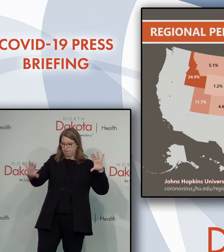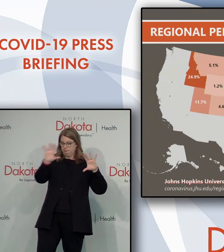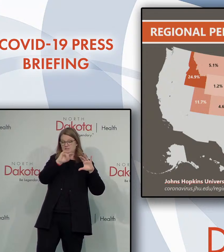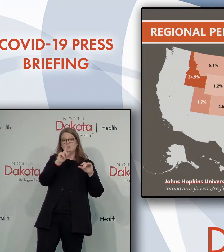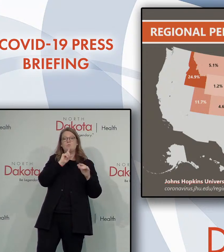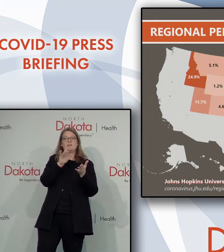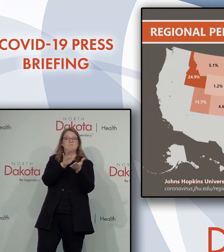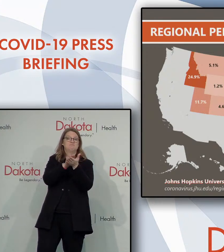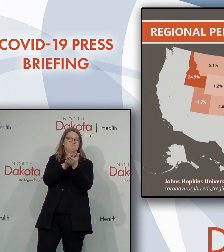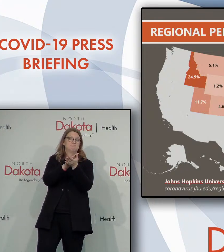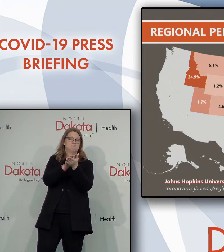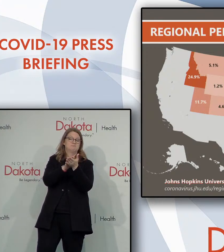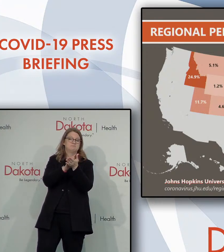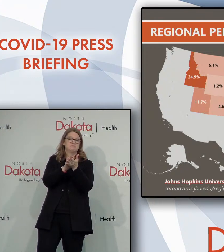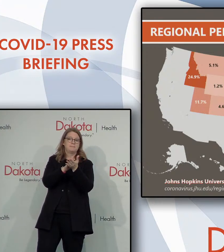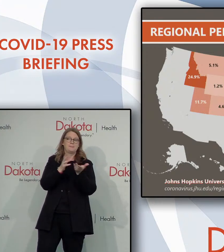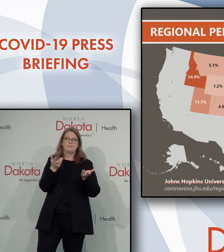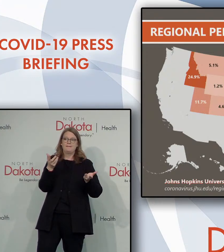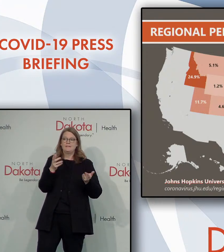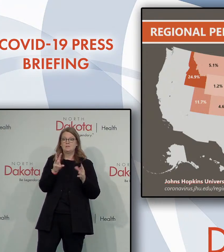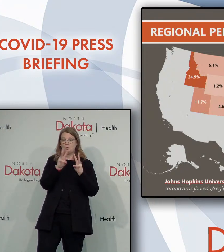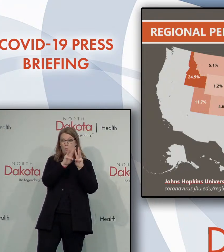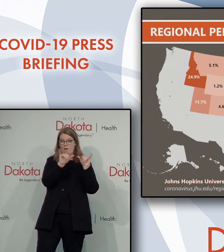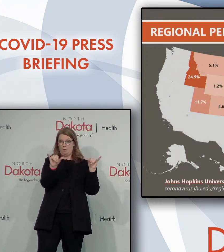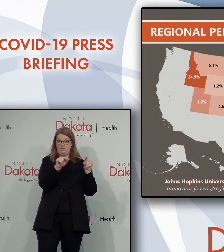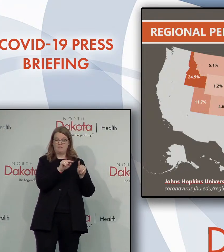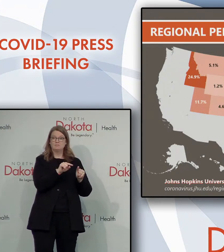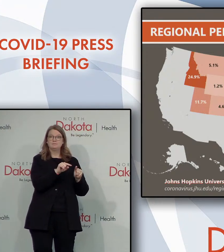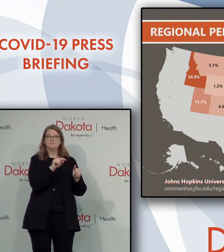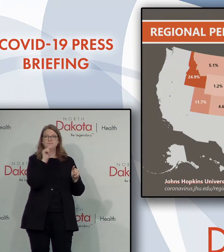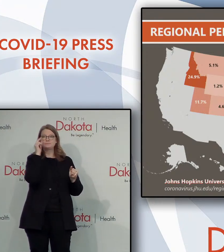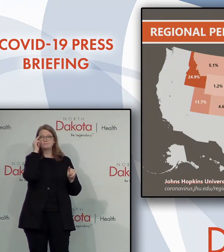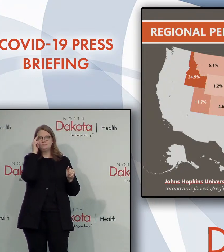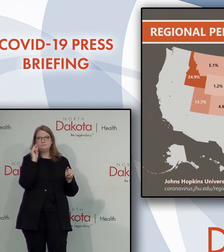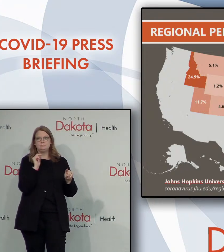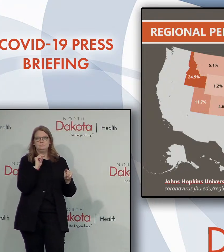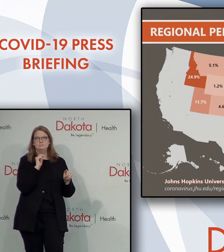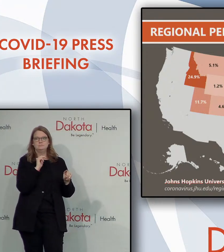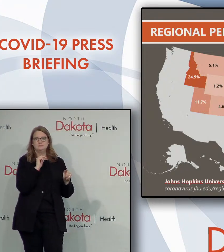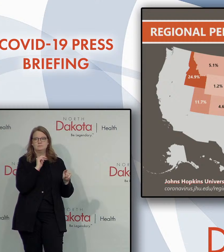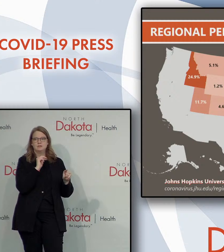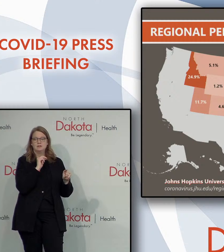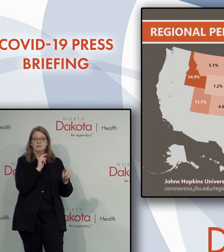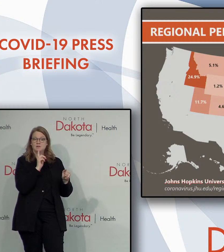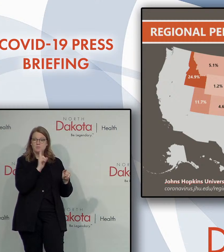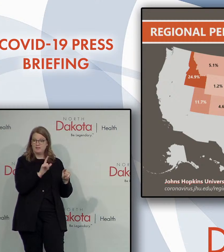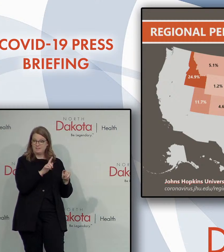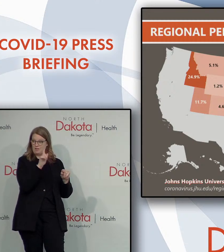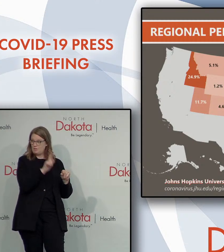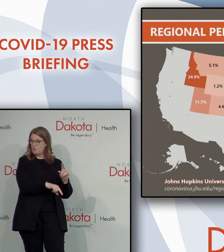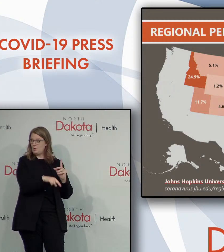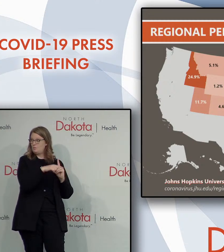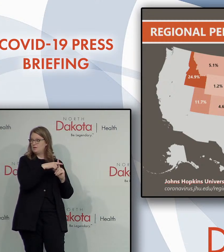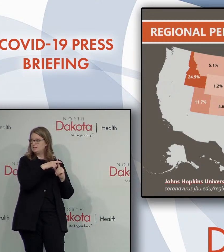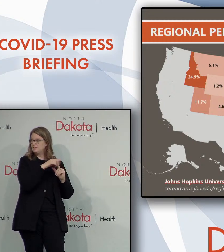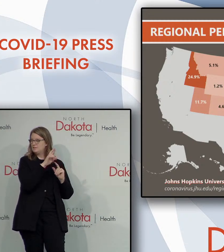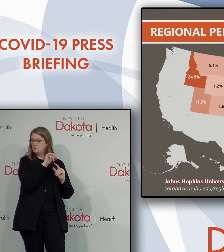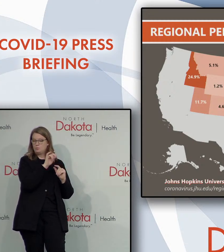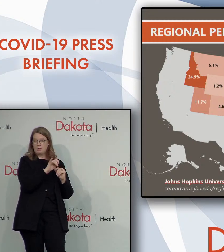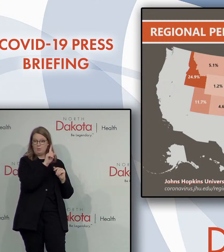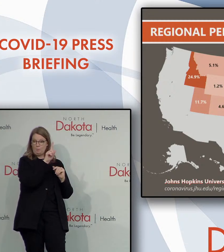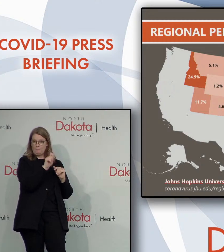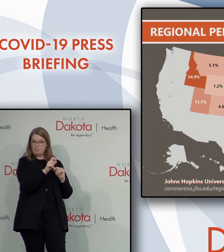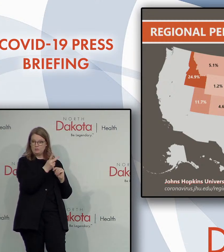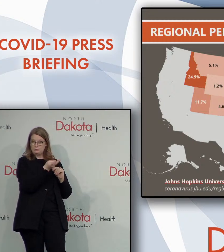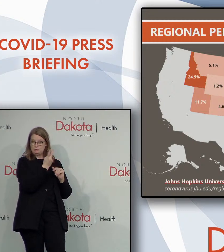out to Wyoming. They have a low positivity rate in the region at